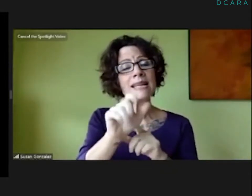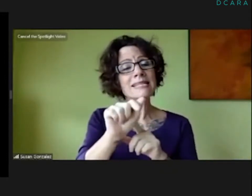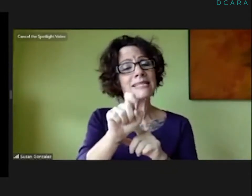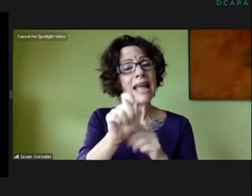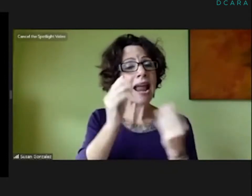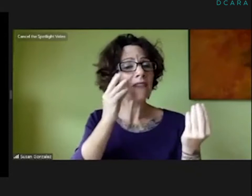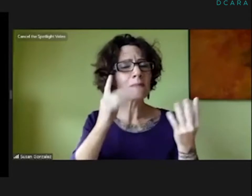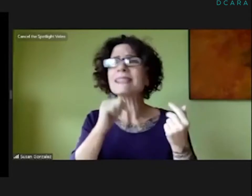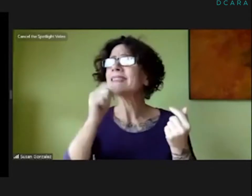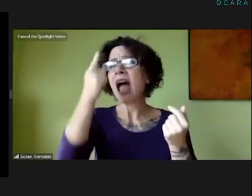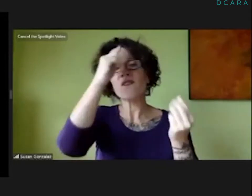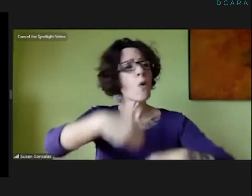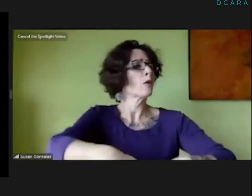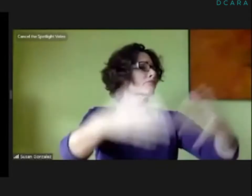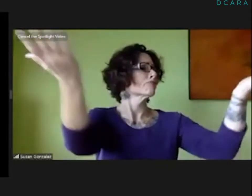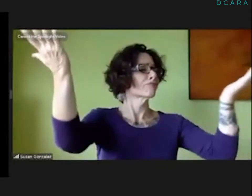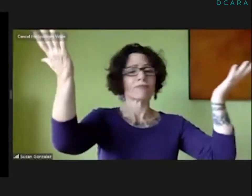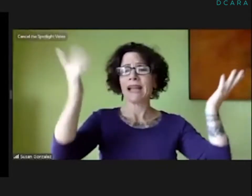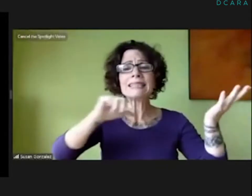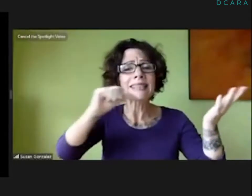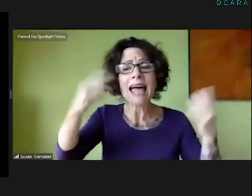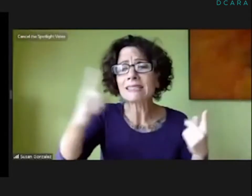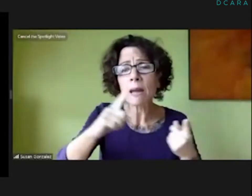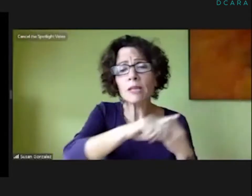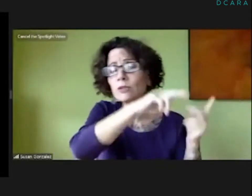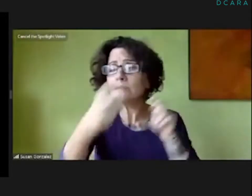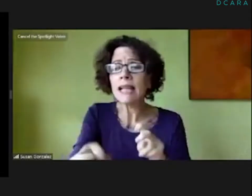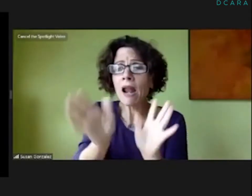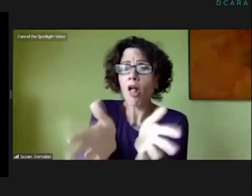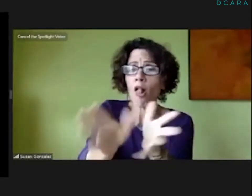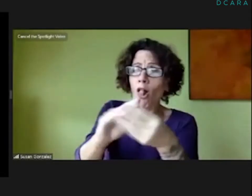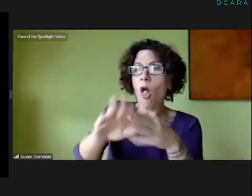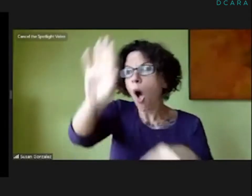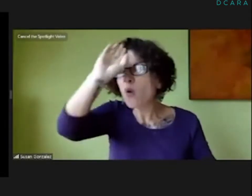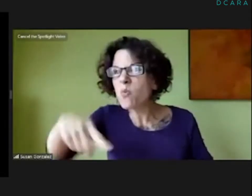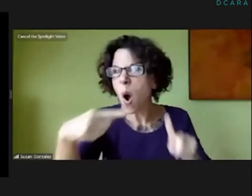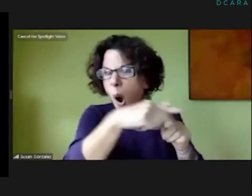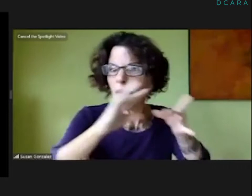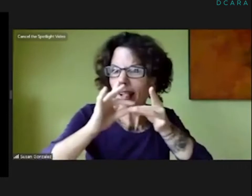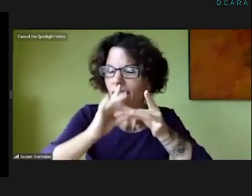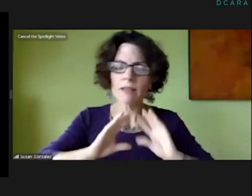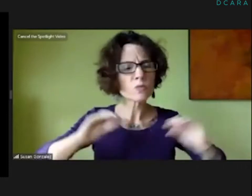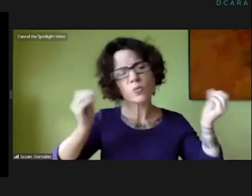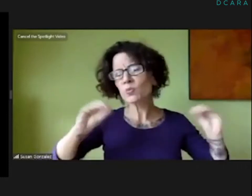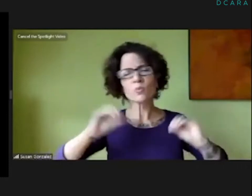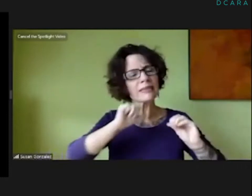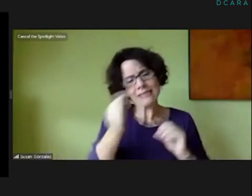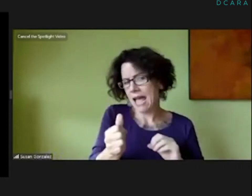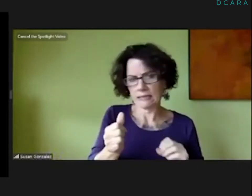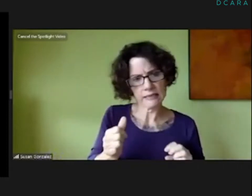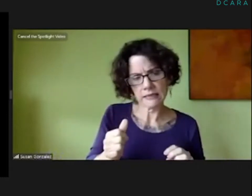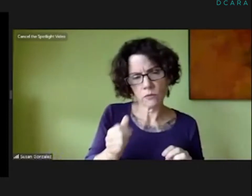select will honor your information and keep everything confidential. Your estate information is not for everyone